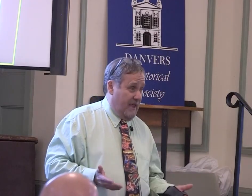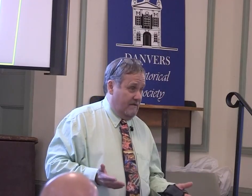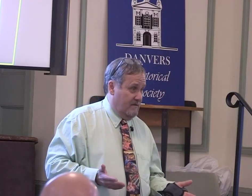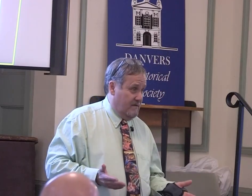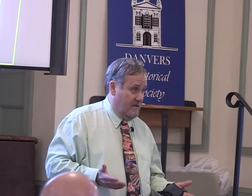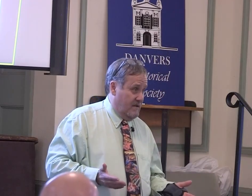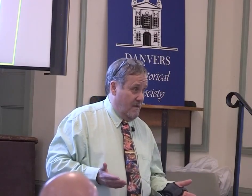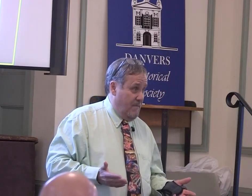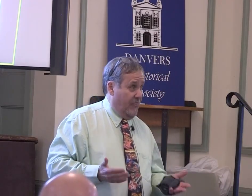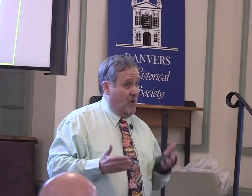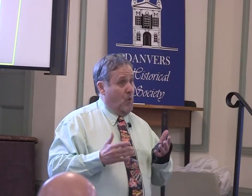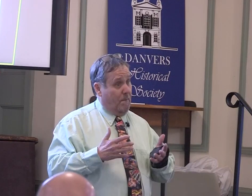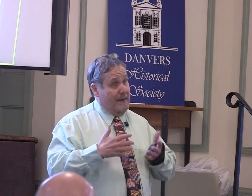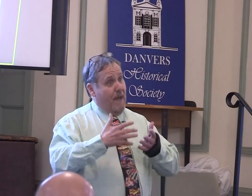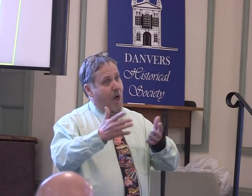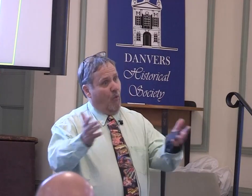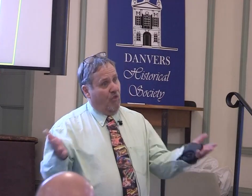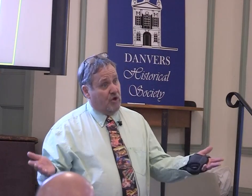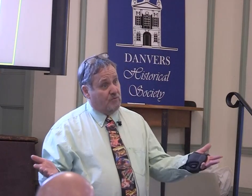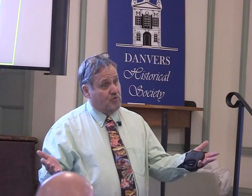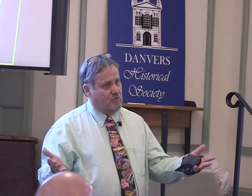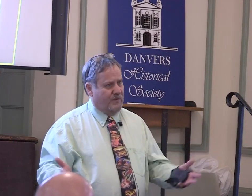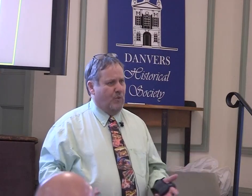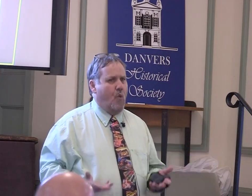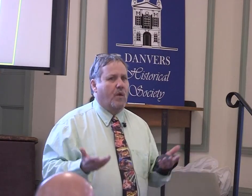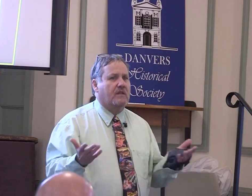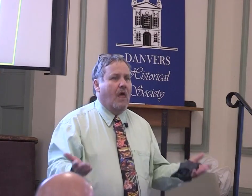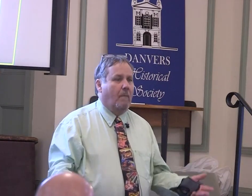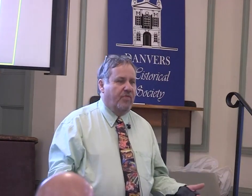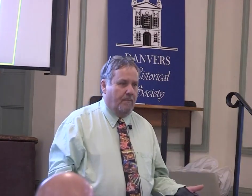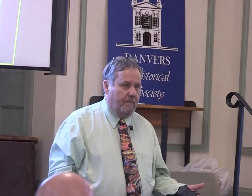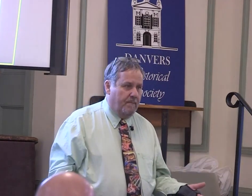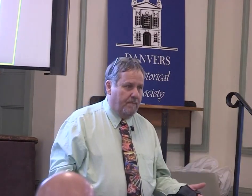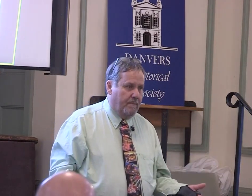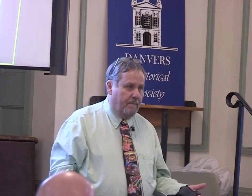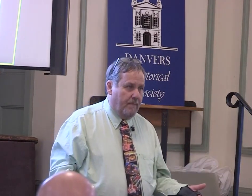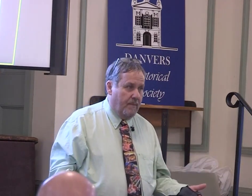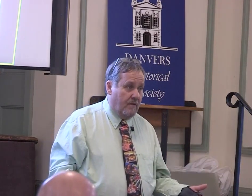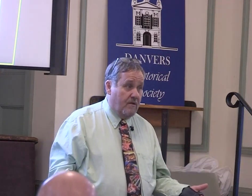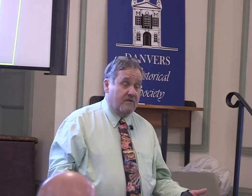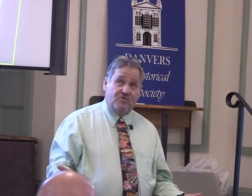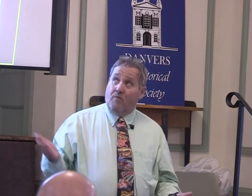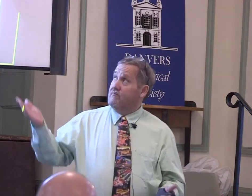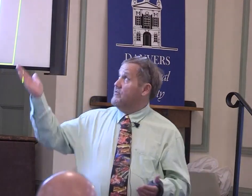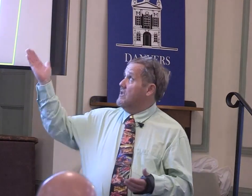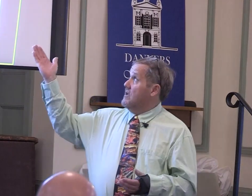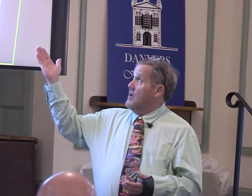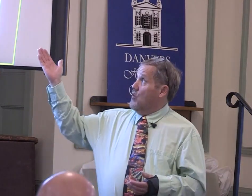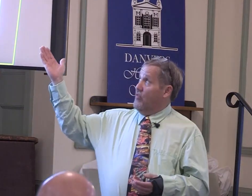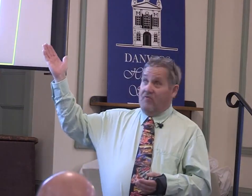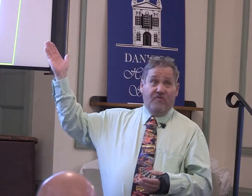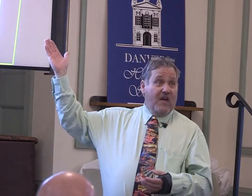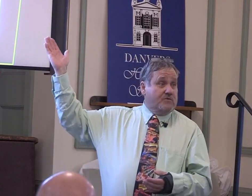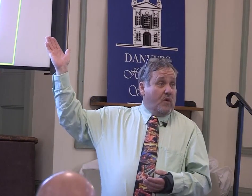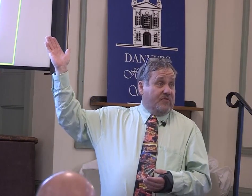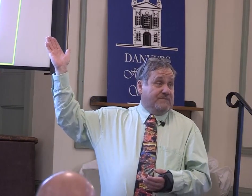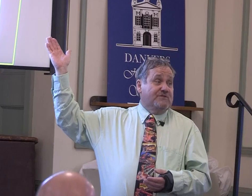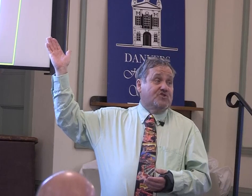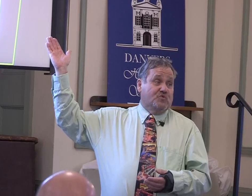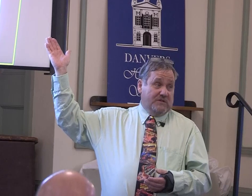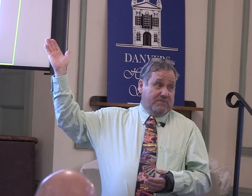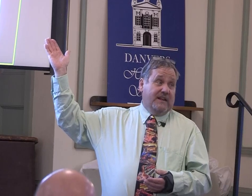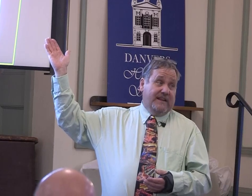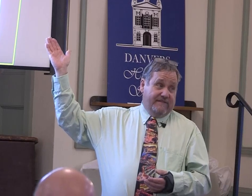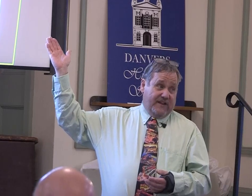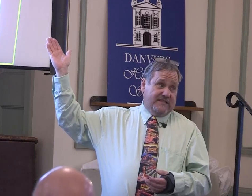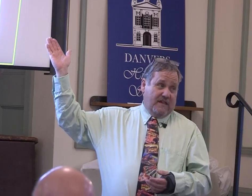nursing home yet. But there were people out in the community we wanted to help them. So that was this